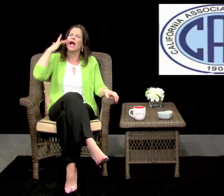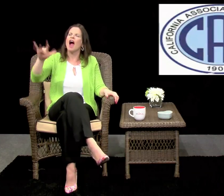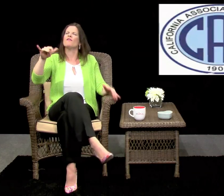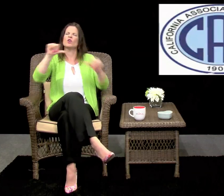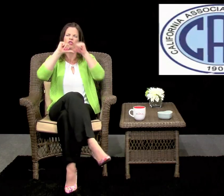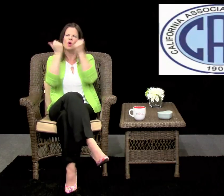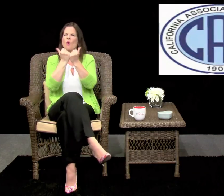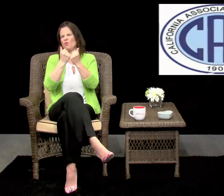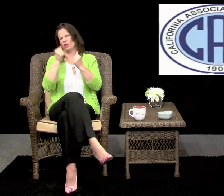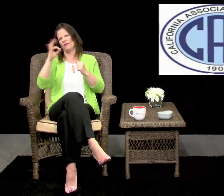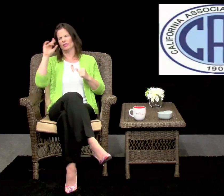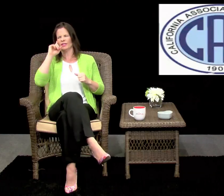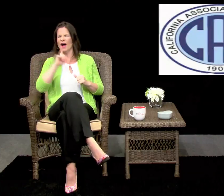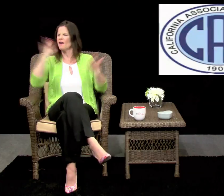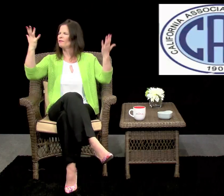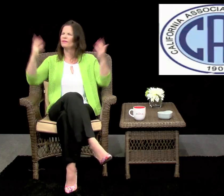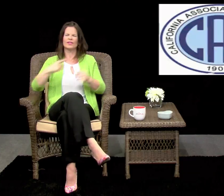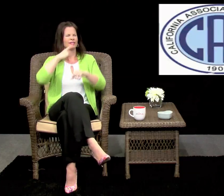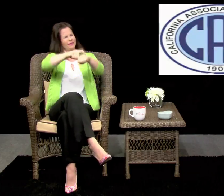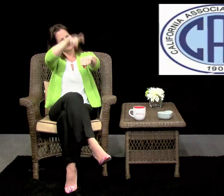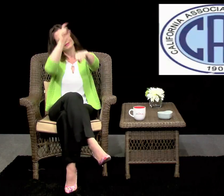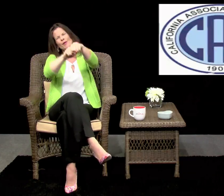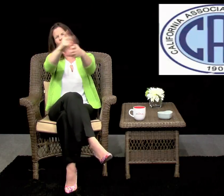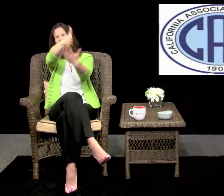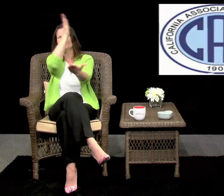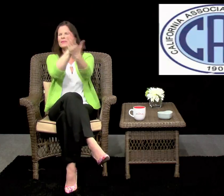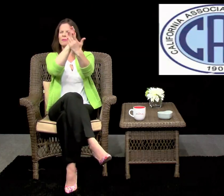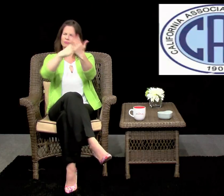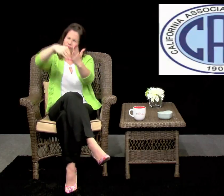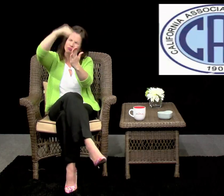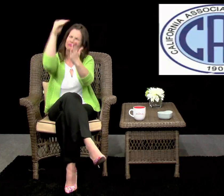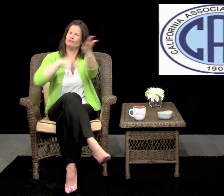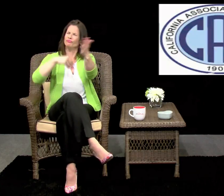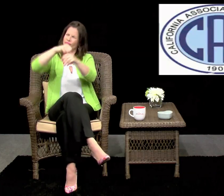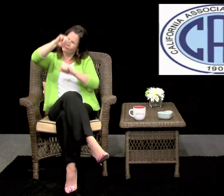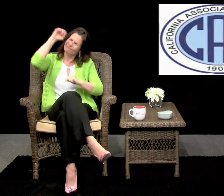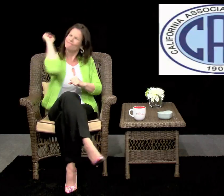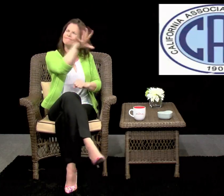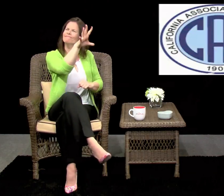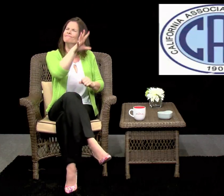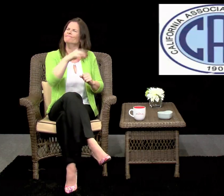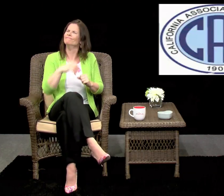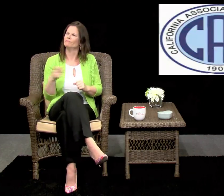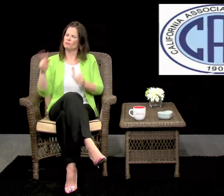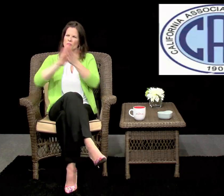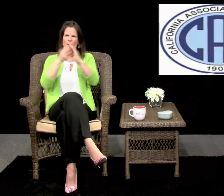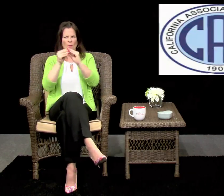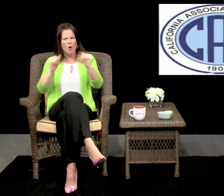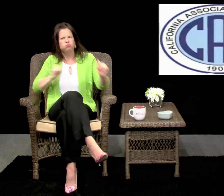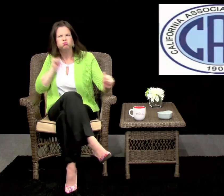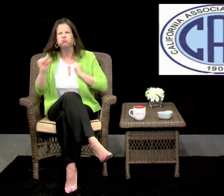CAD, the California Association of the Deaf, they wanted to put a stop to this. And they wrote